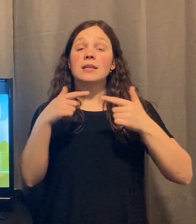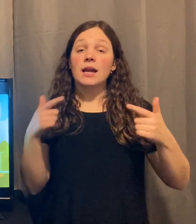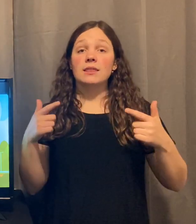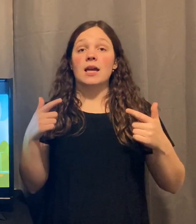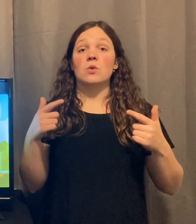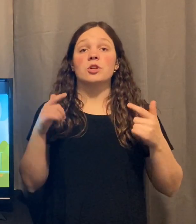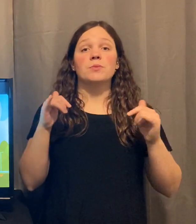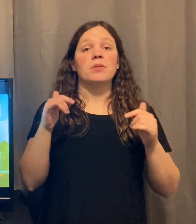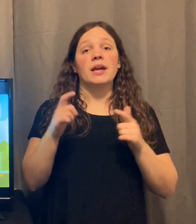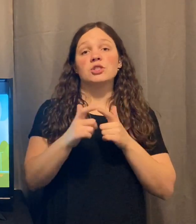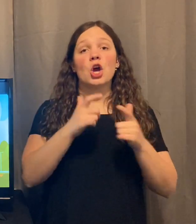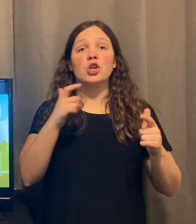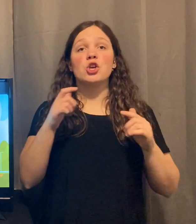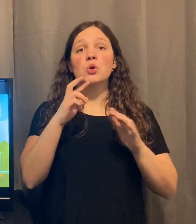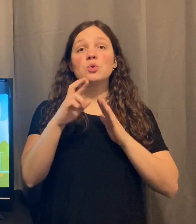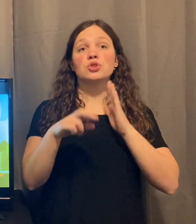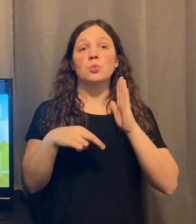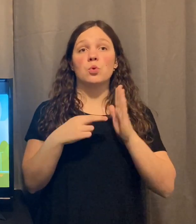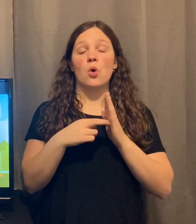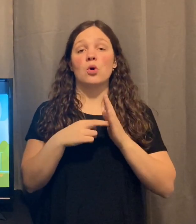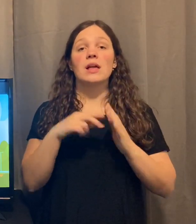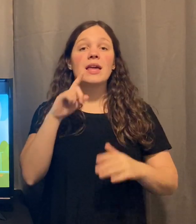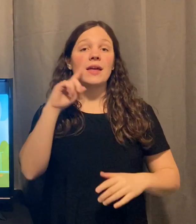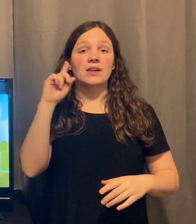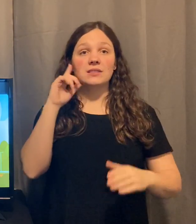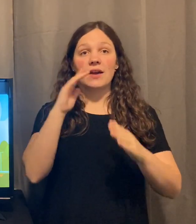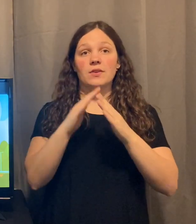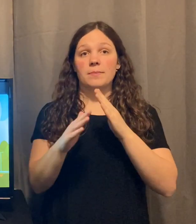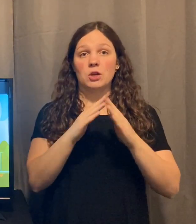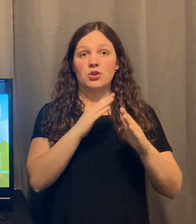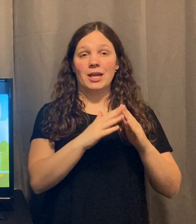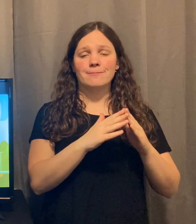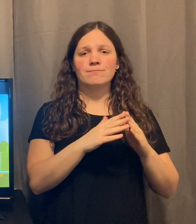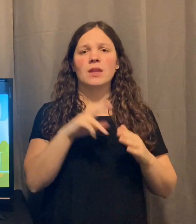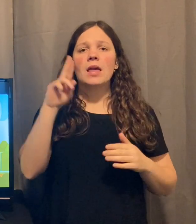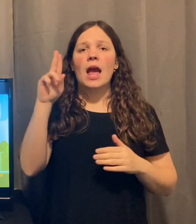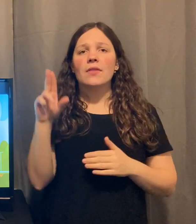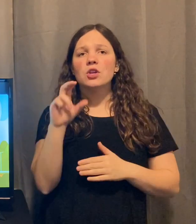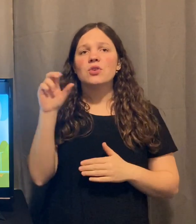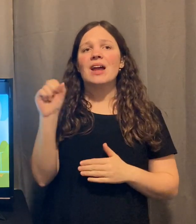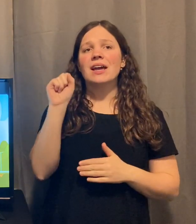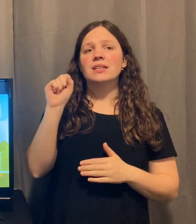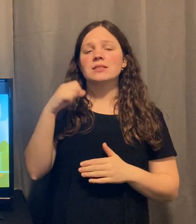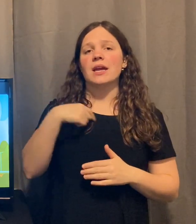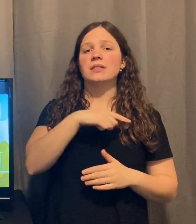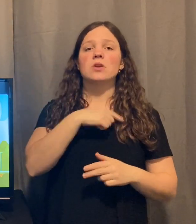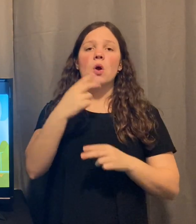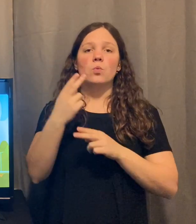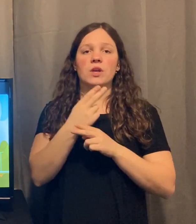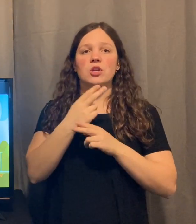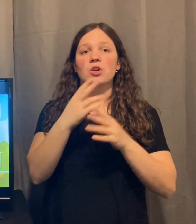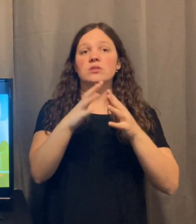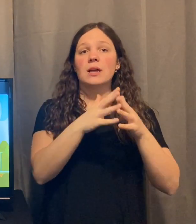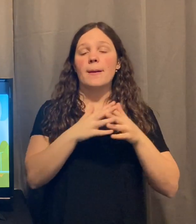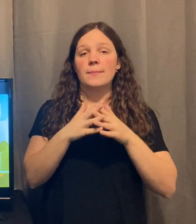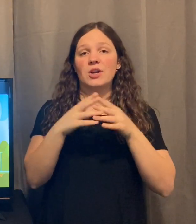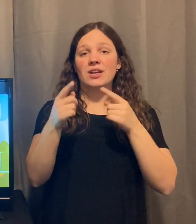Sign language plays a huge role in the deaf community. In the United States, we use American